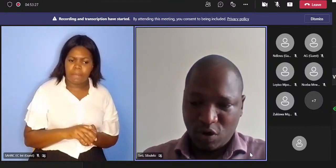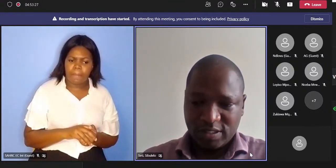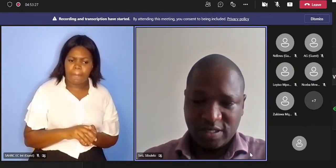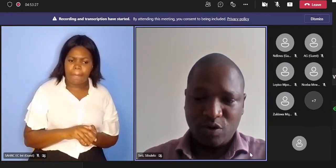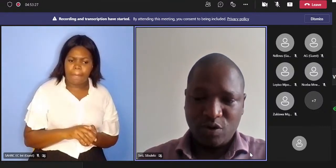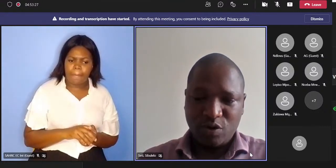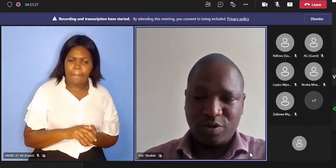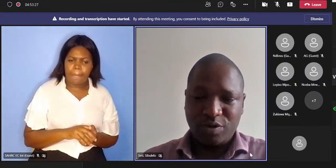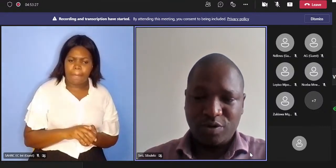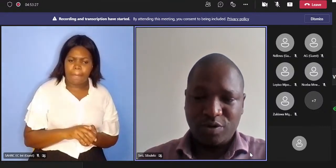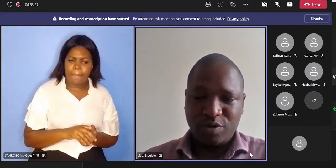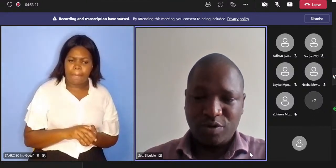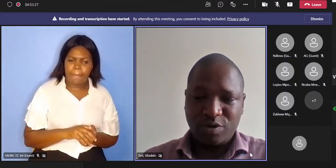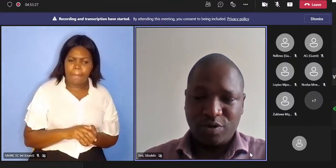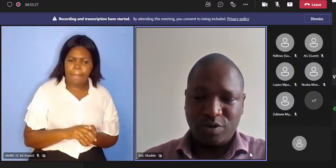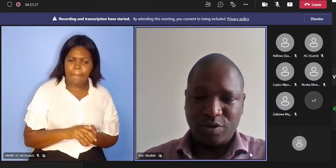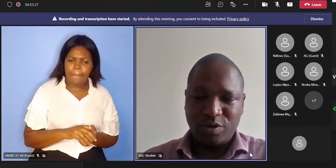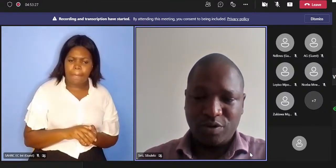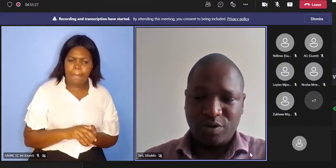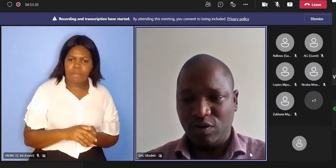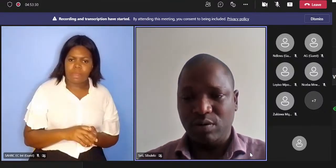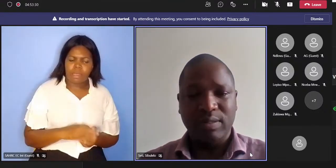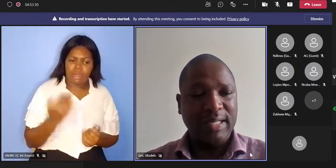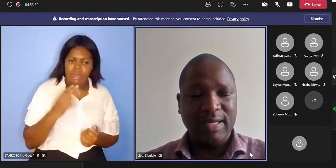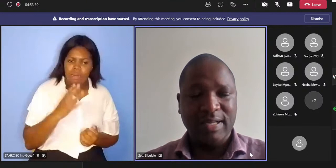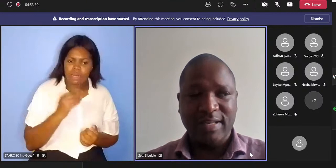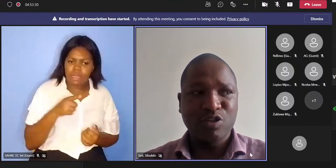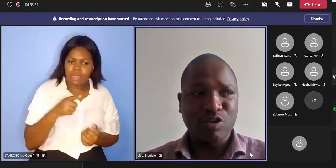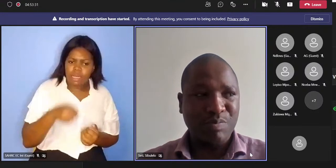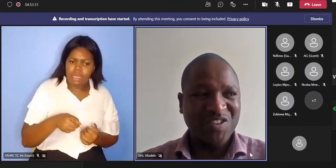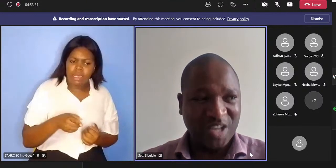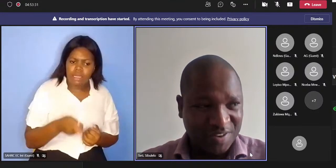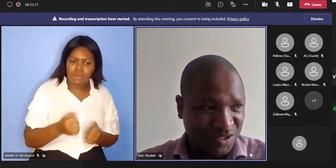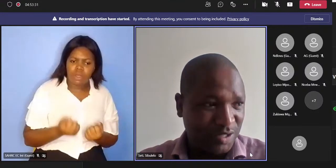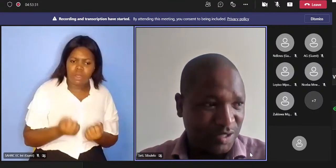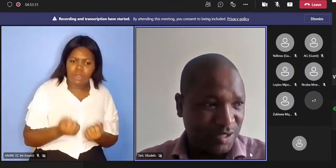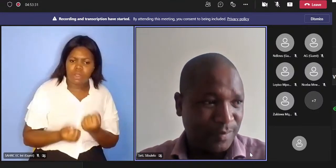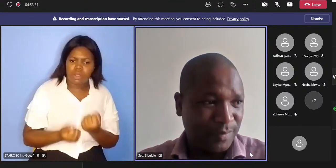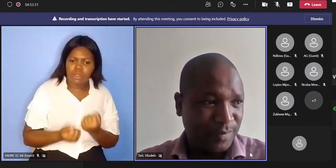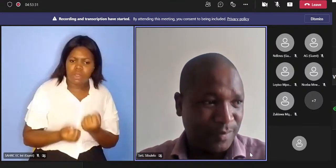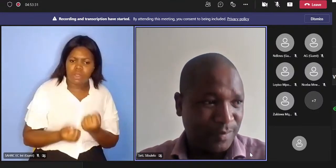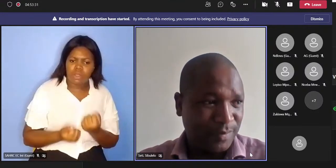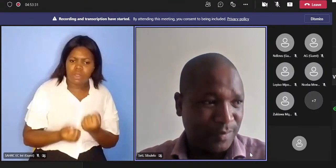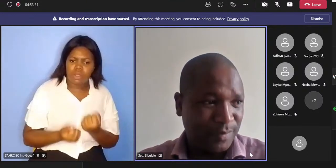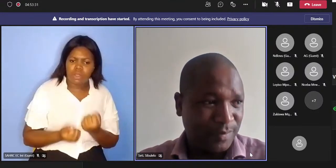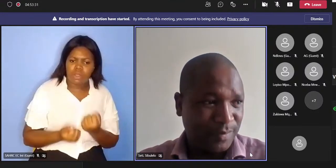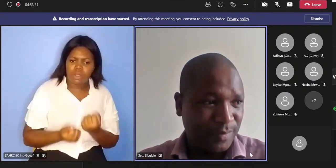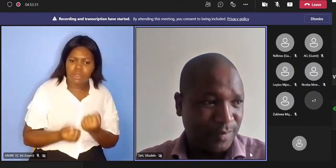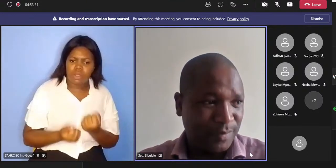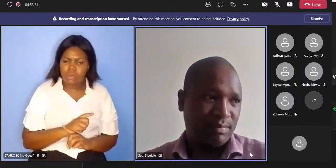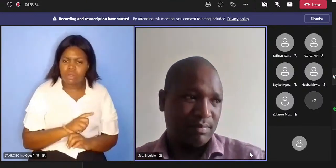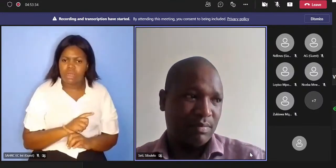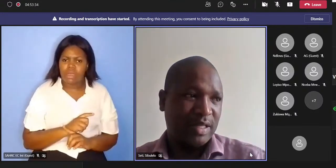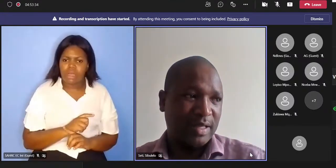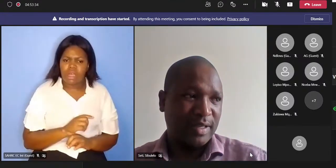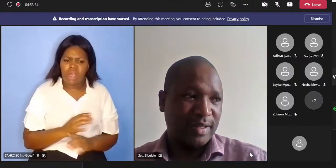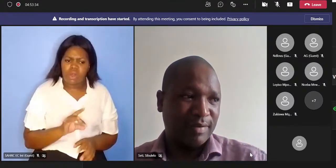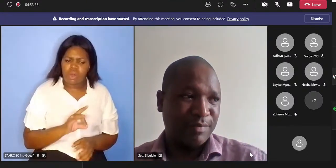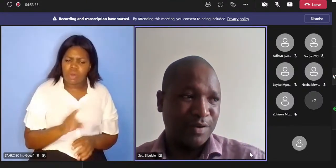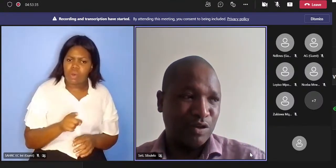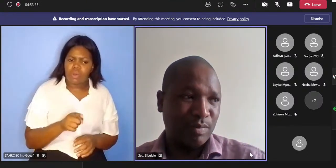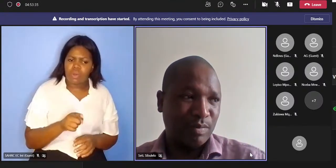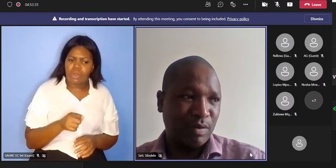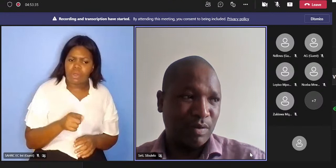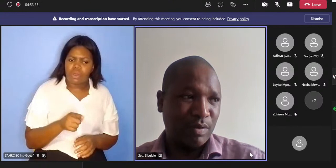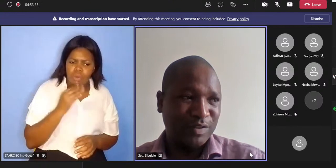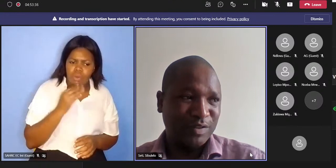the courts in those matters, they said in actual fact, no, that should be changed. Though ordinarily